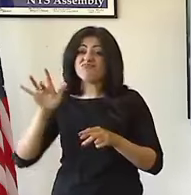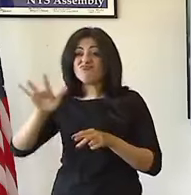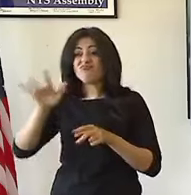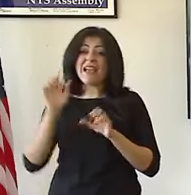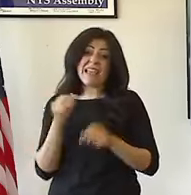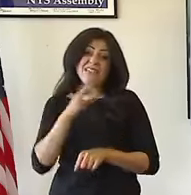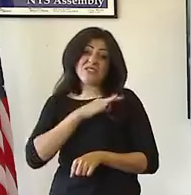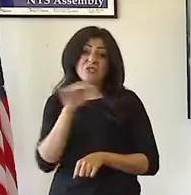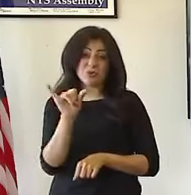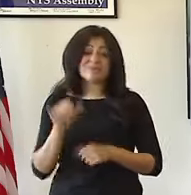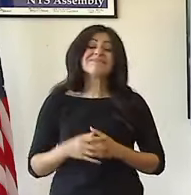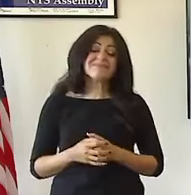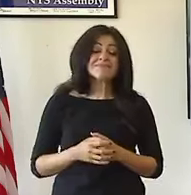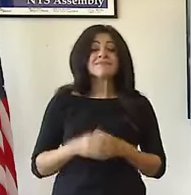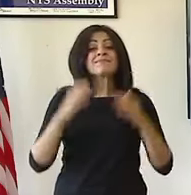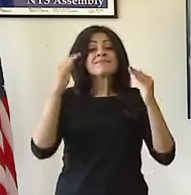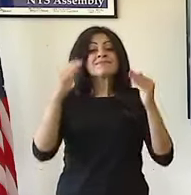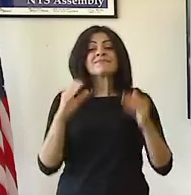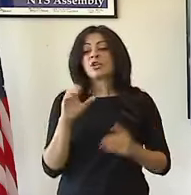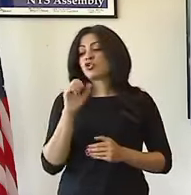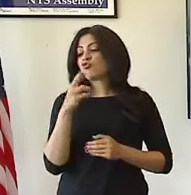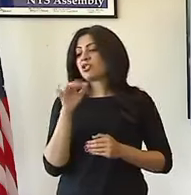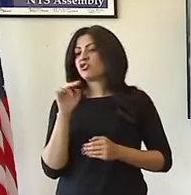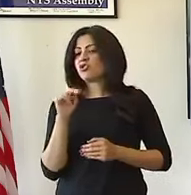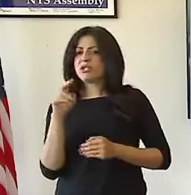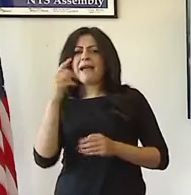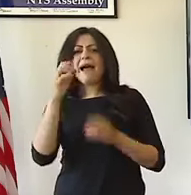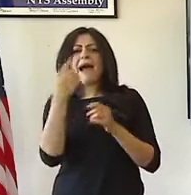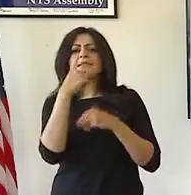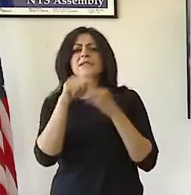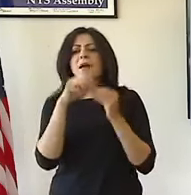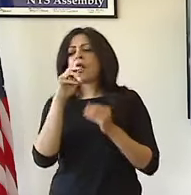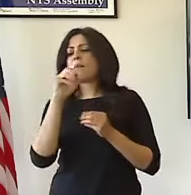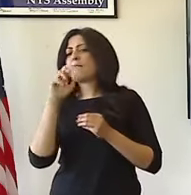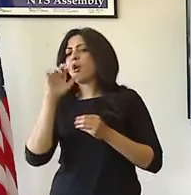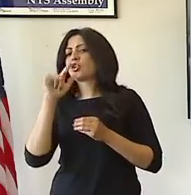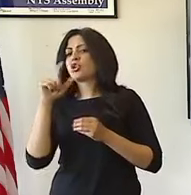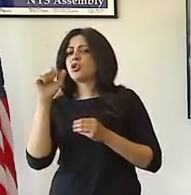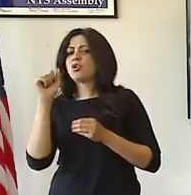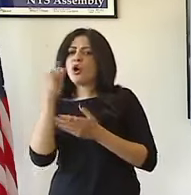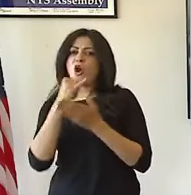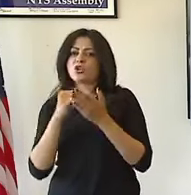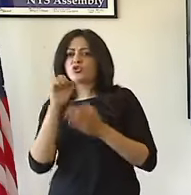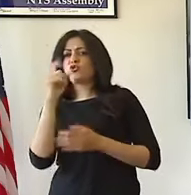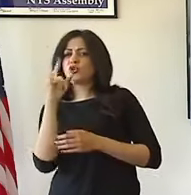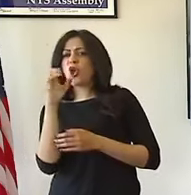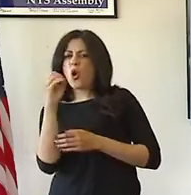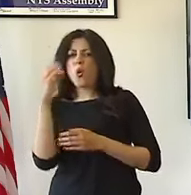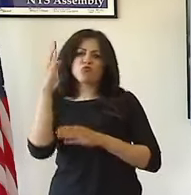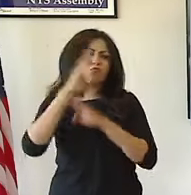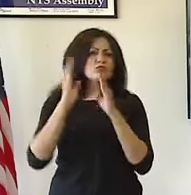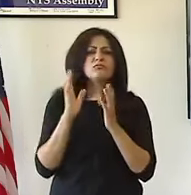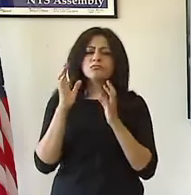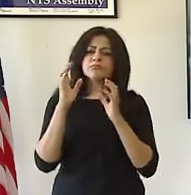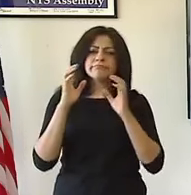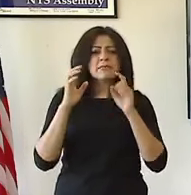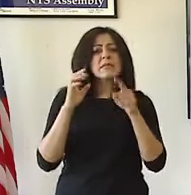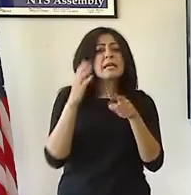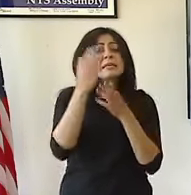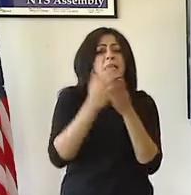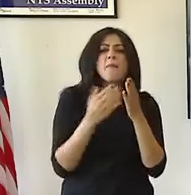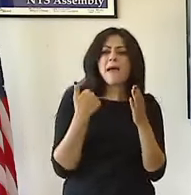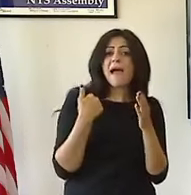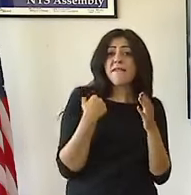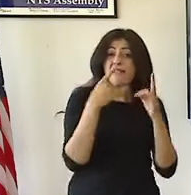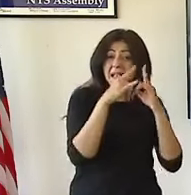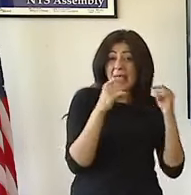volunteer. So, Christian Martial Arts Studios, again, there are a couple martial arts studios that operate actual camps. They're identified as camps,